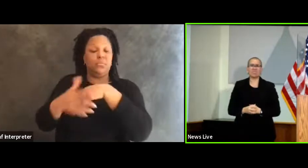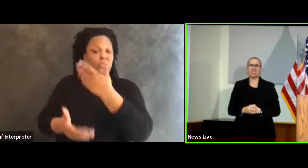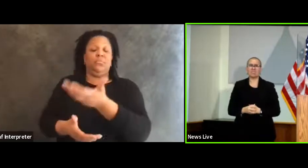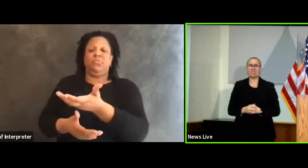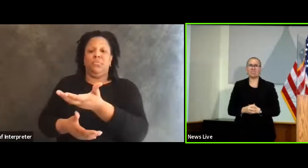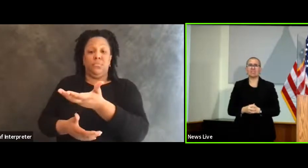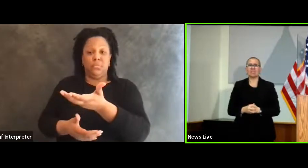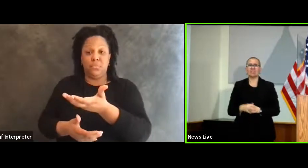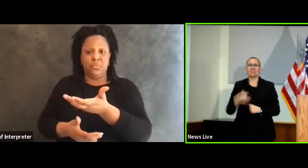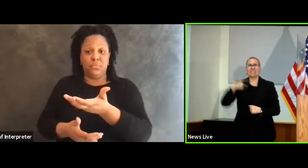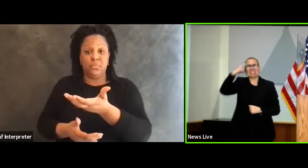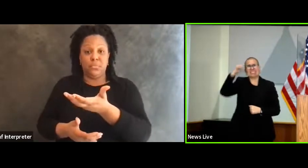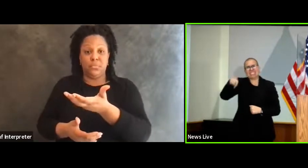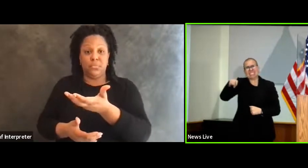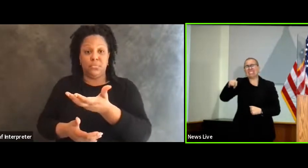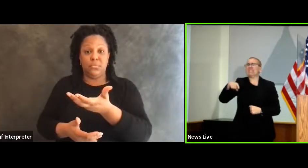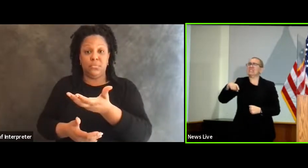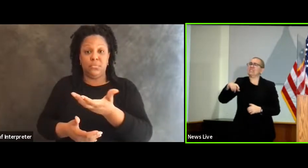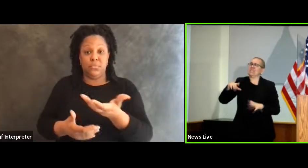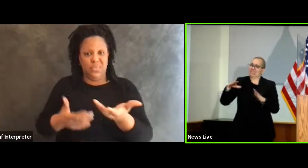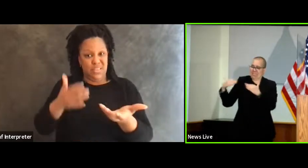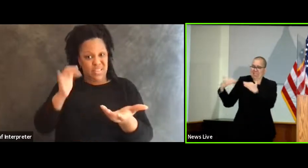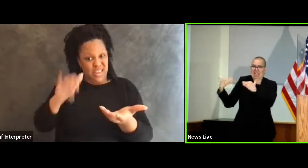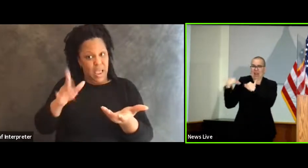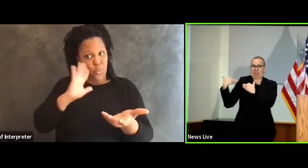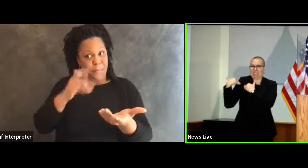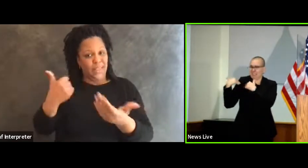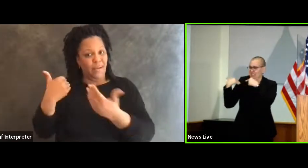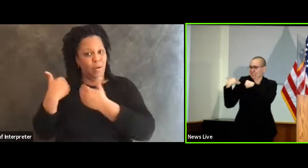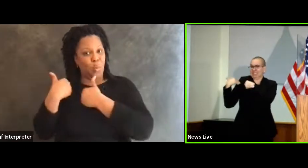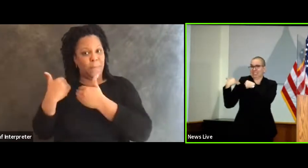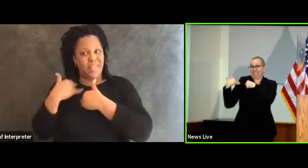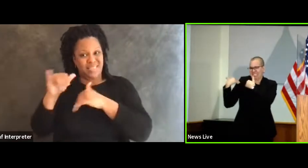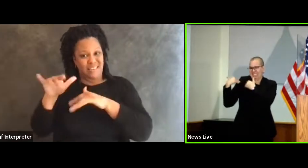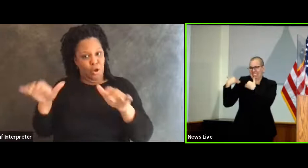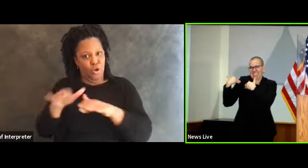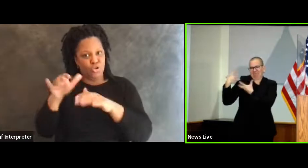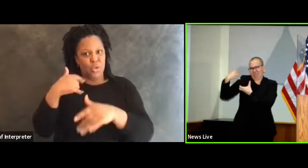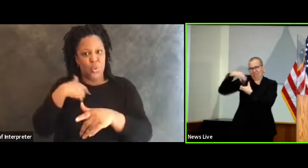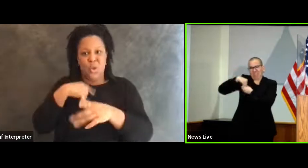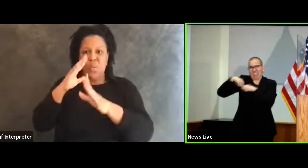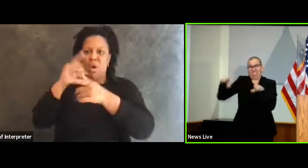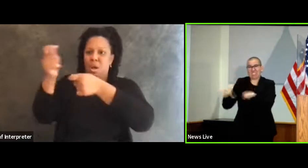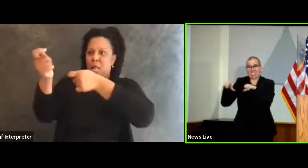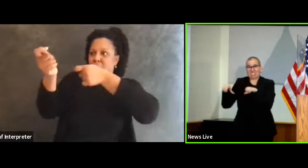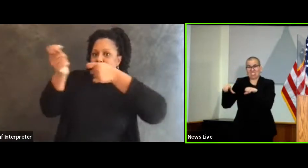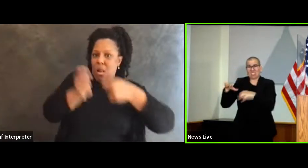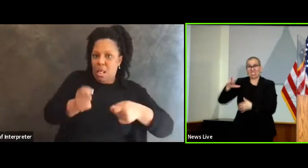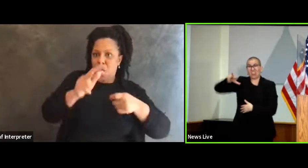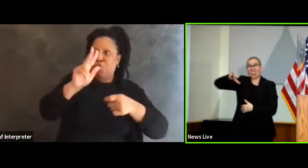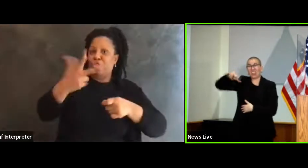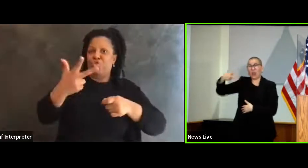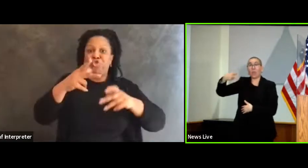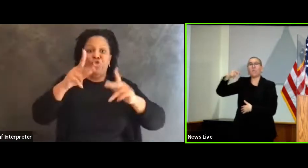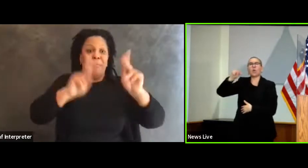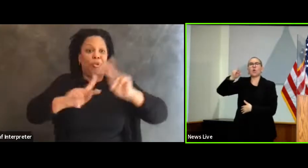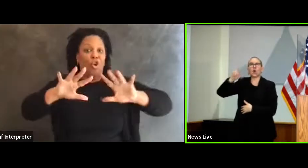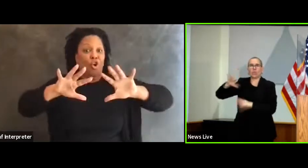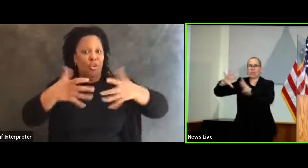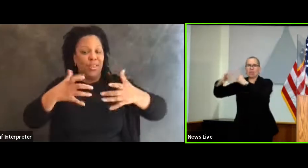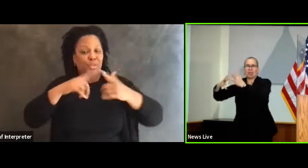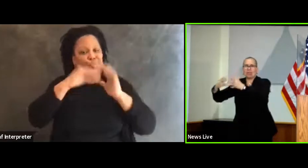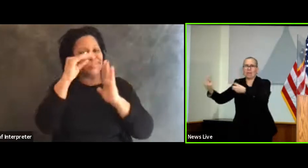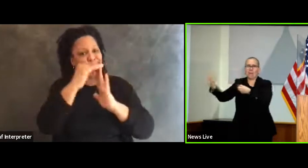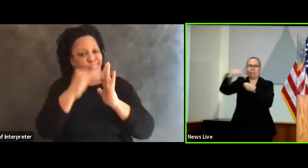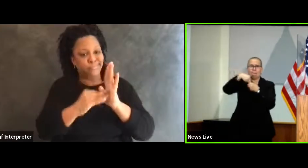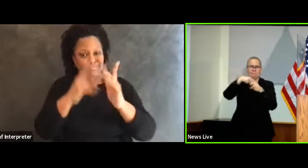be accountability. There'll be an accountability on actions. We'll bring in third-party folks who are going to evaluate. I have the ability to influence that change